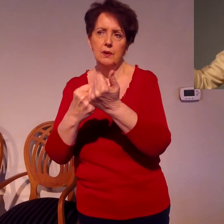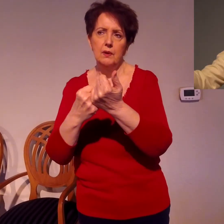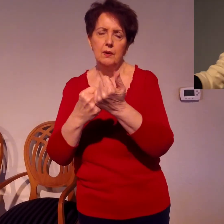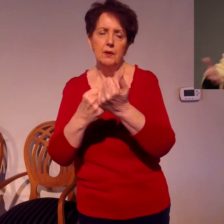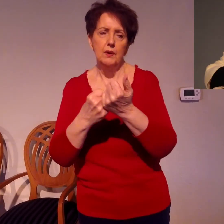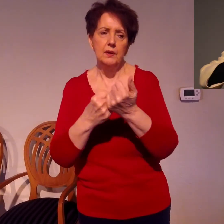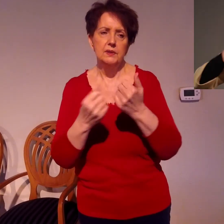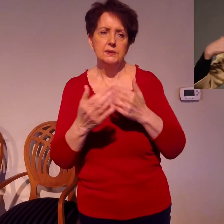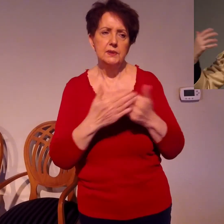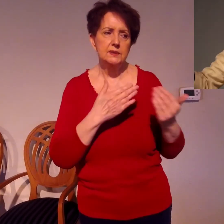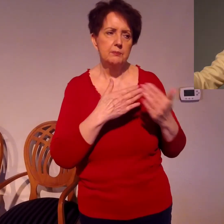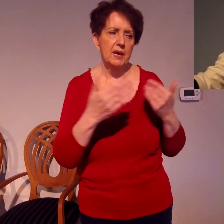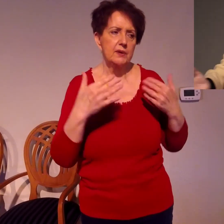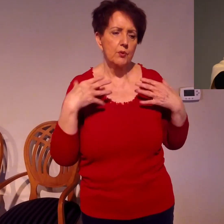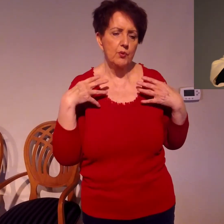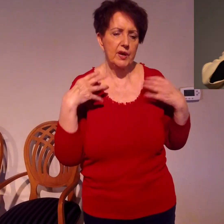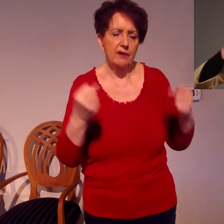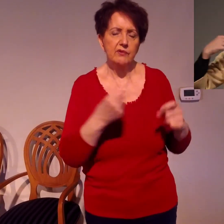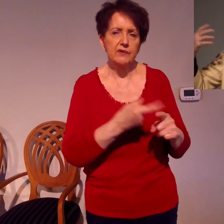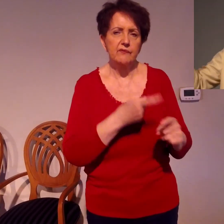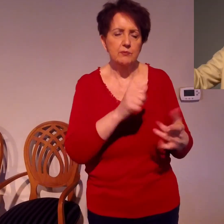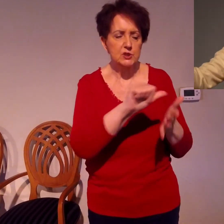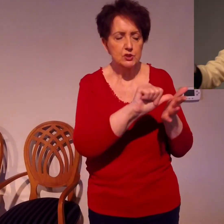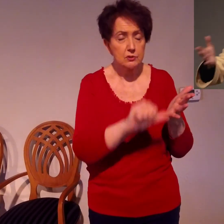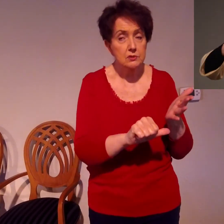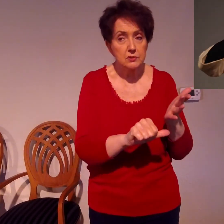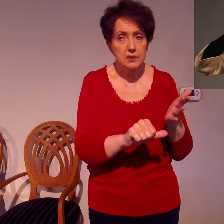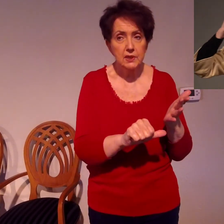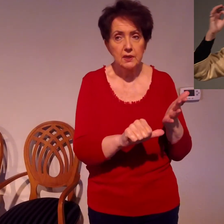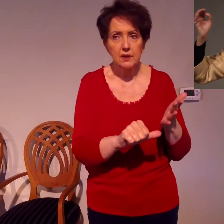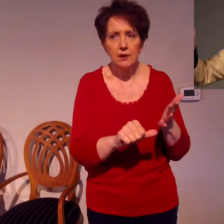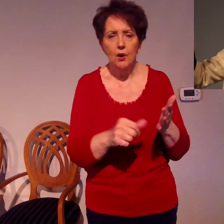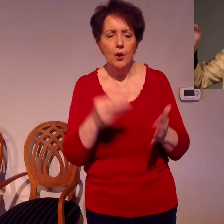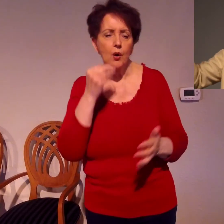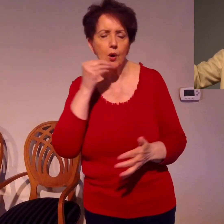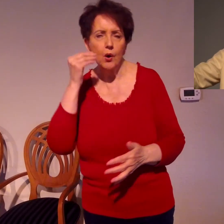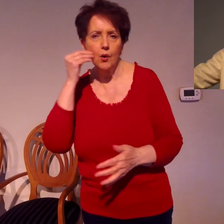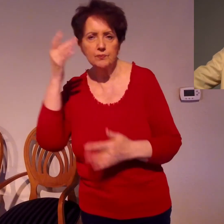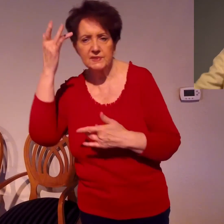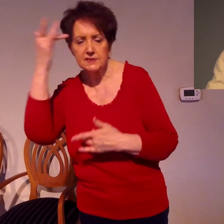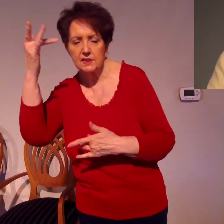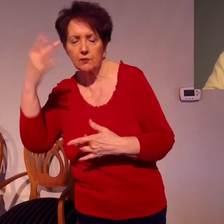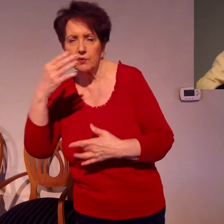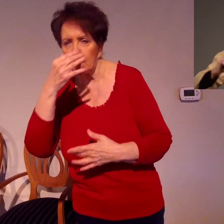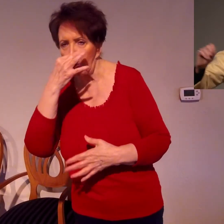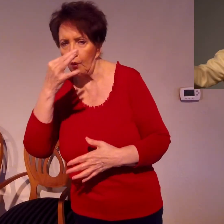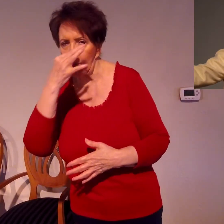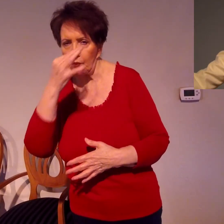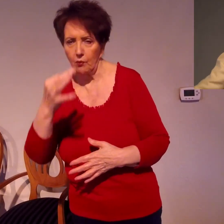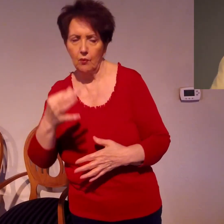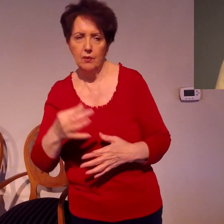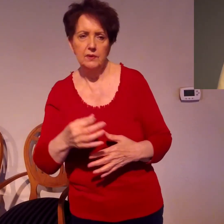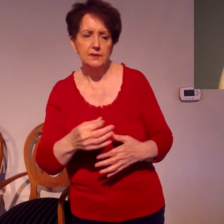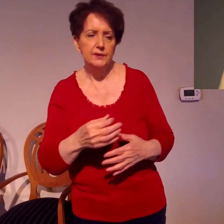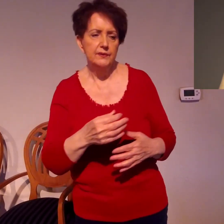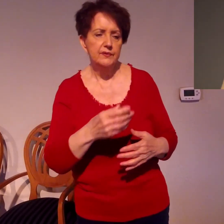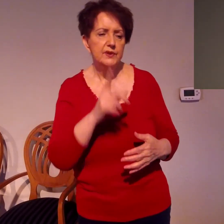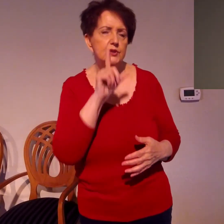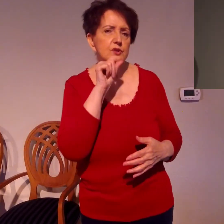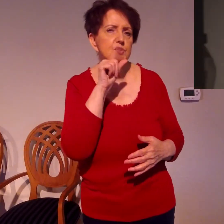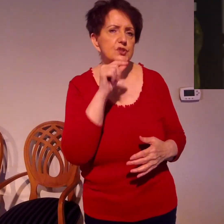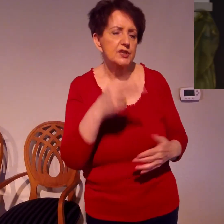Whether they're recovering from a surgery, whether they're home sick in bed with a cold, there's chicken soup for